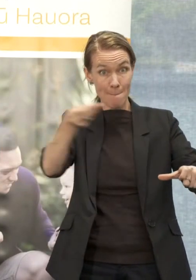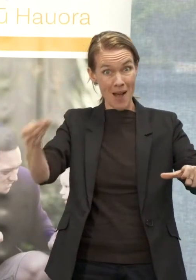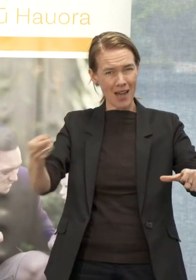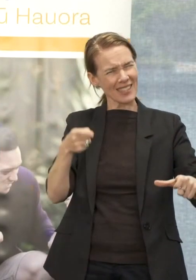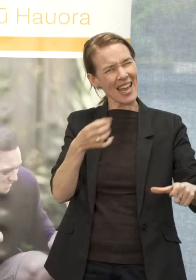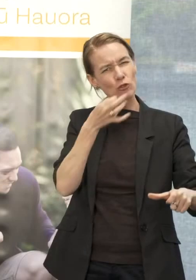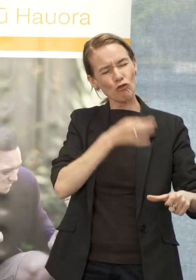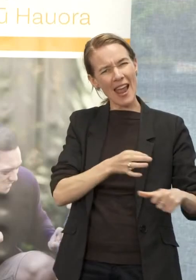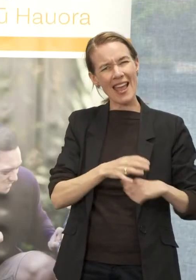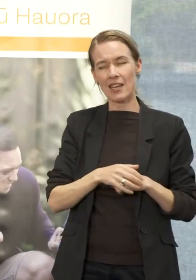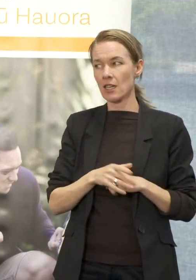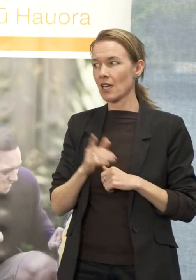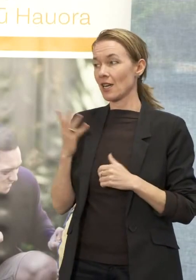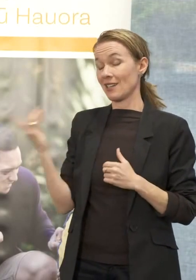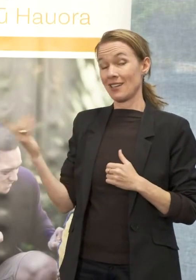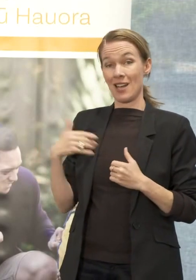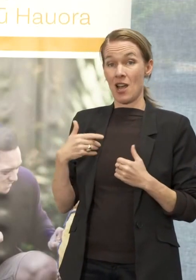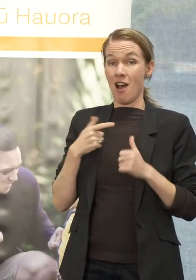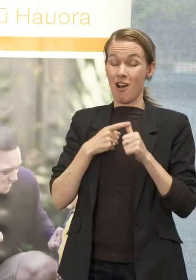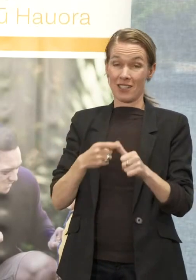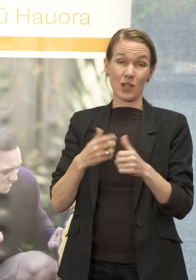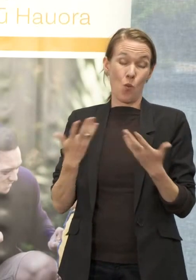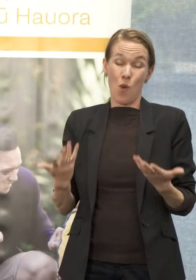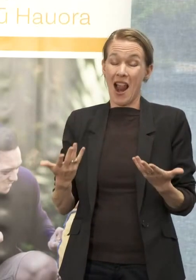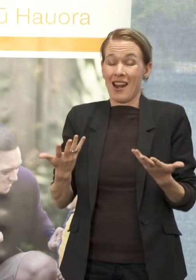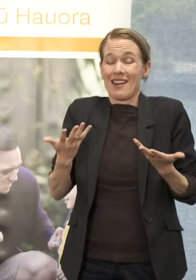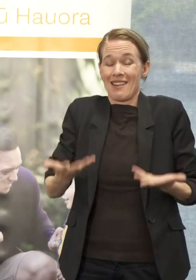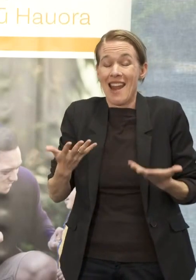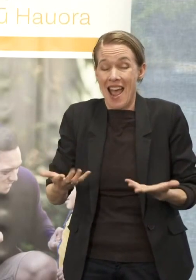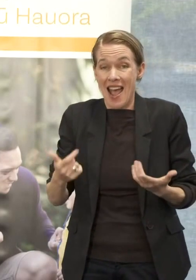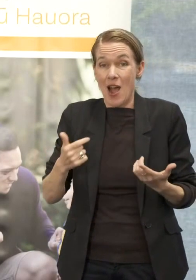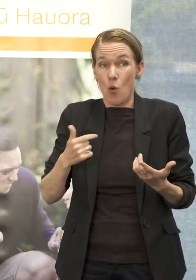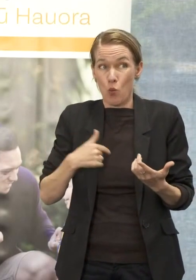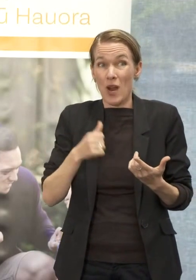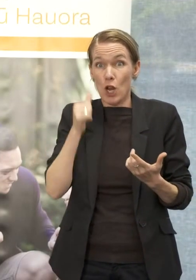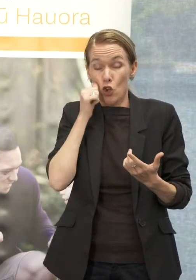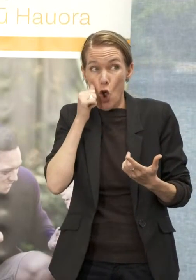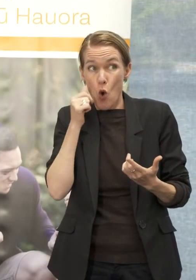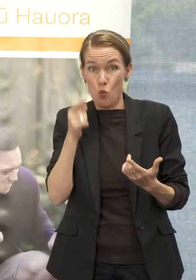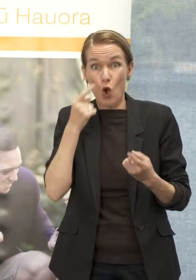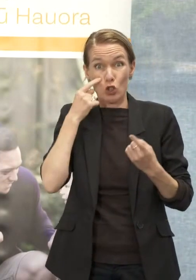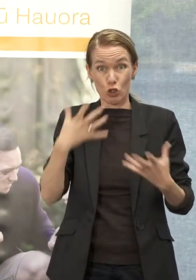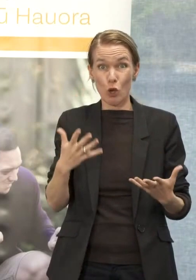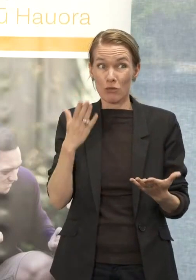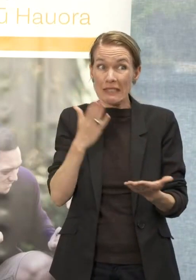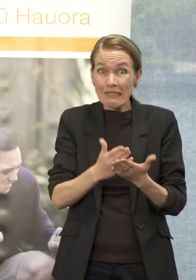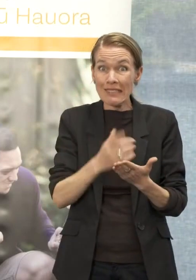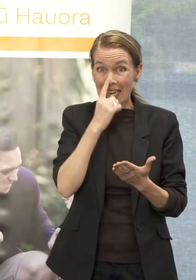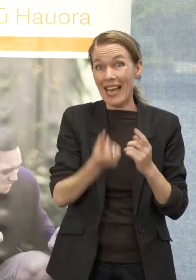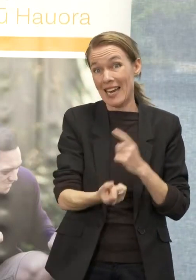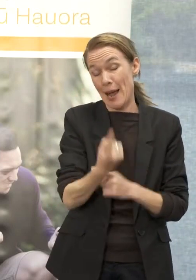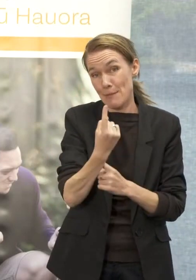in New Zealand, and we're seeing that across the world. I think one of the luxuries that we do have in New Zealand is that we can do this sort of